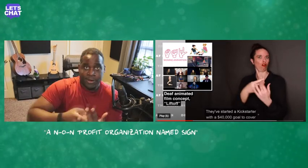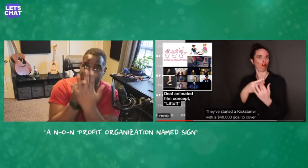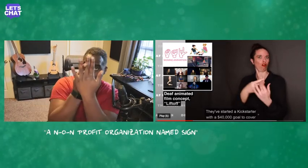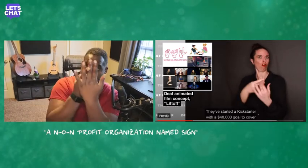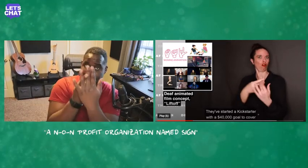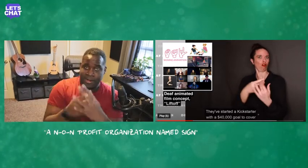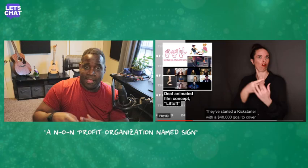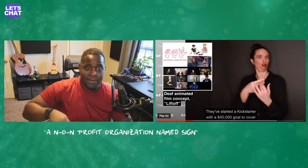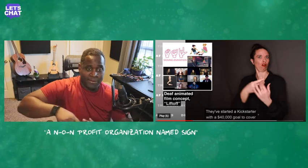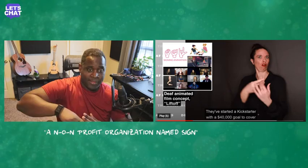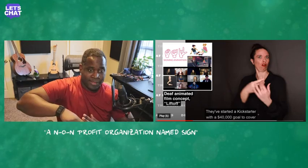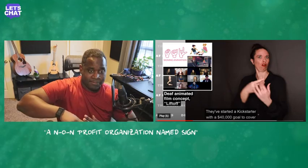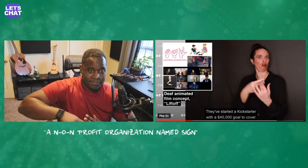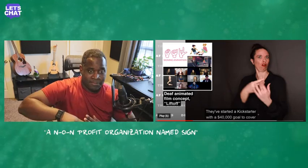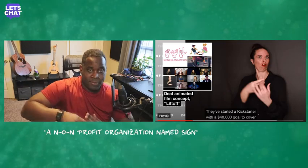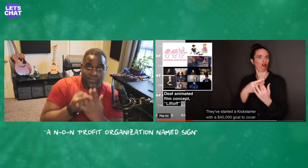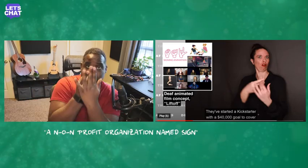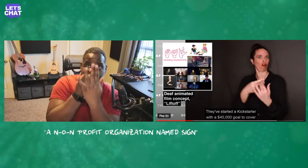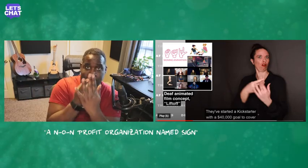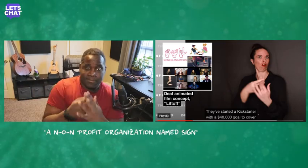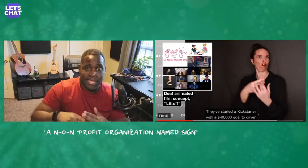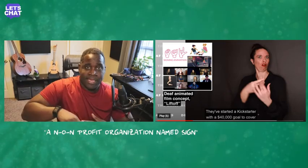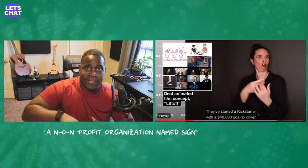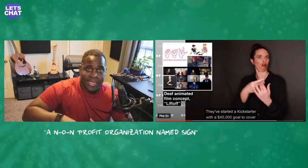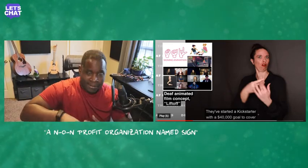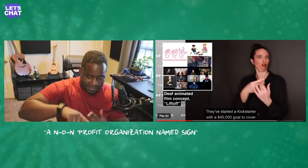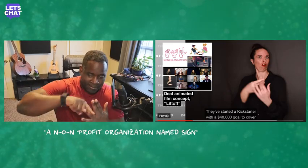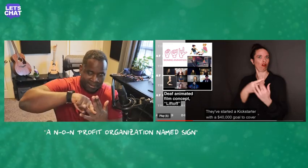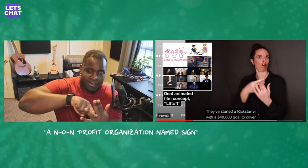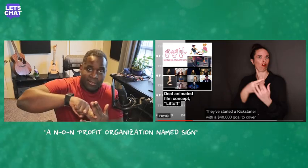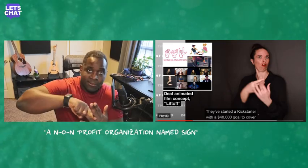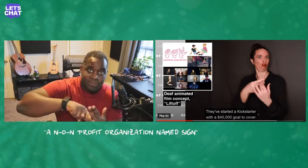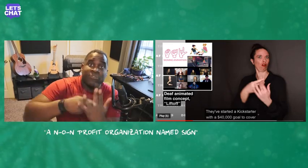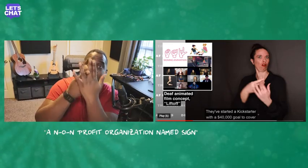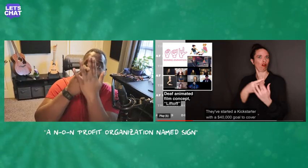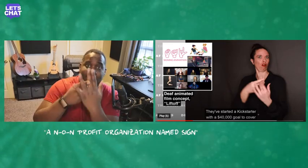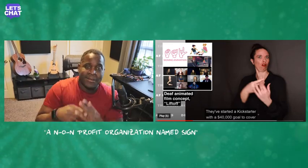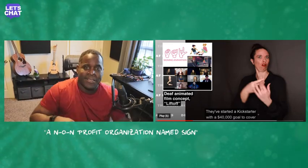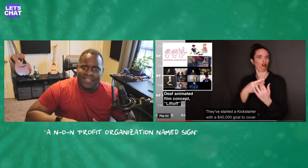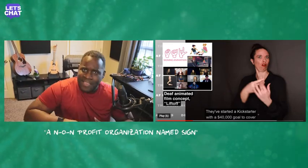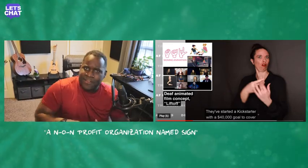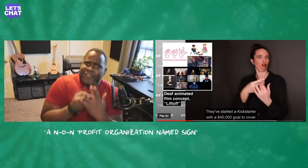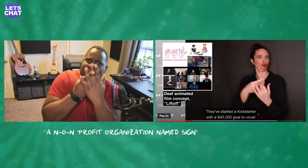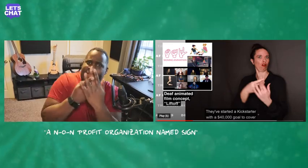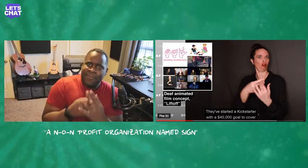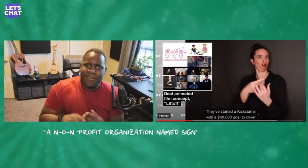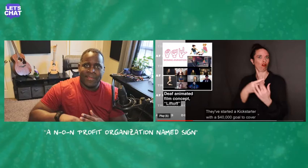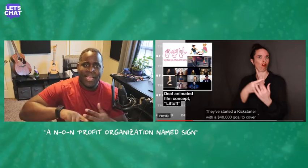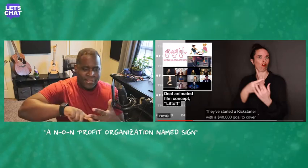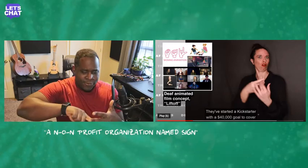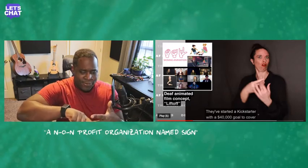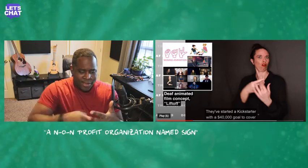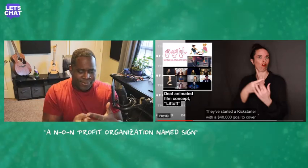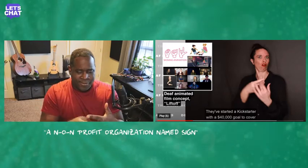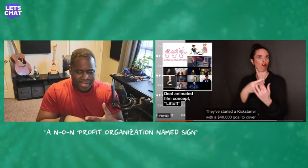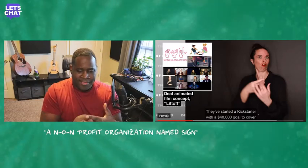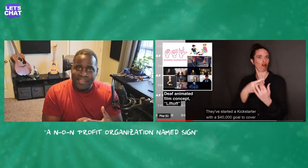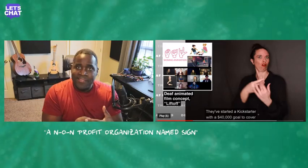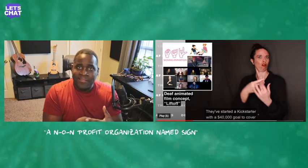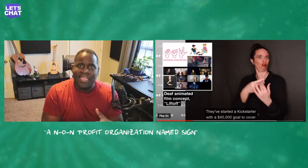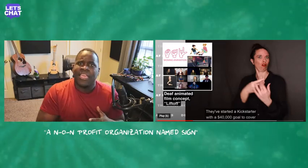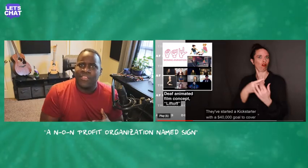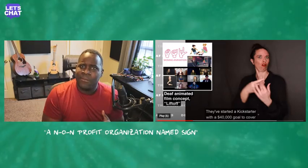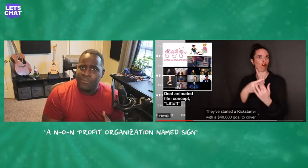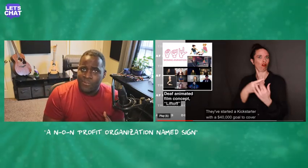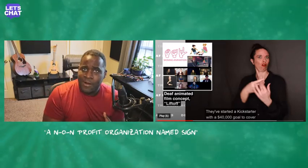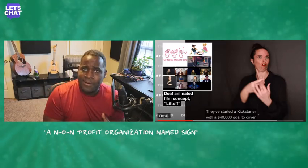does start, I'm gonna do that, start, I like that, start. It's like you're starting up something. I used to do my starts like